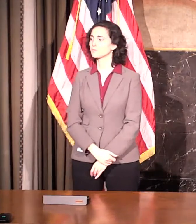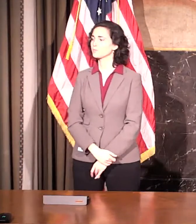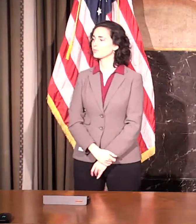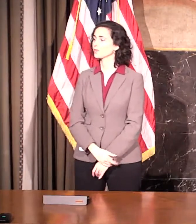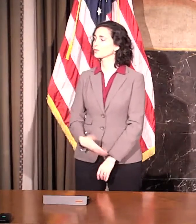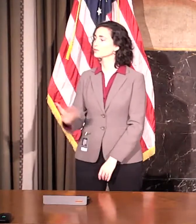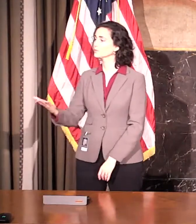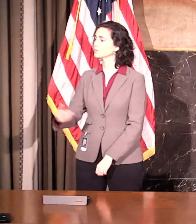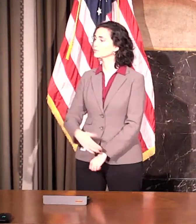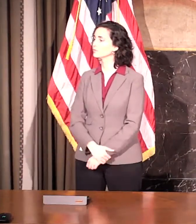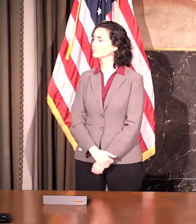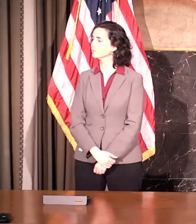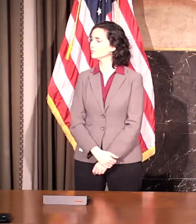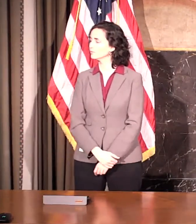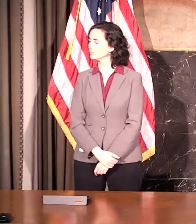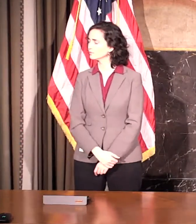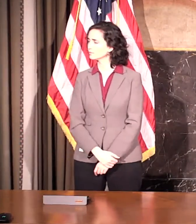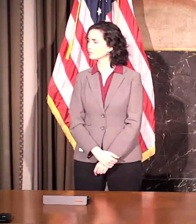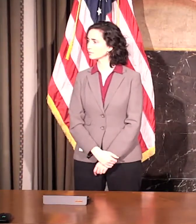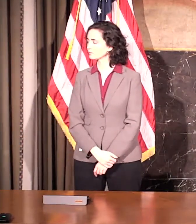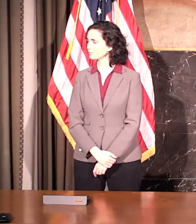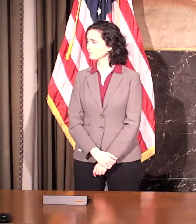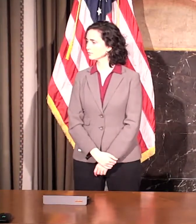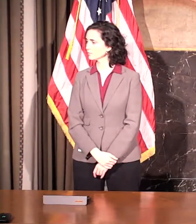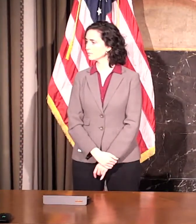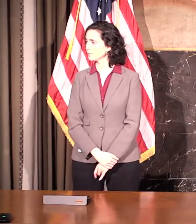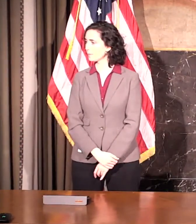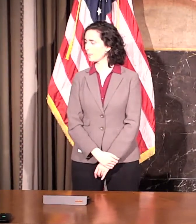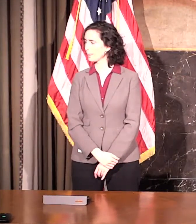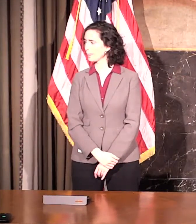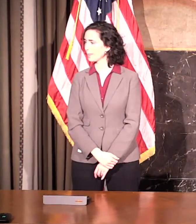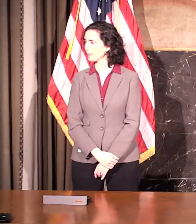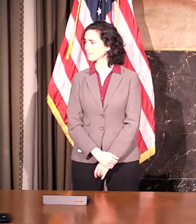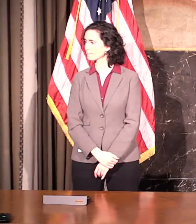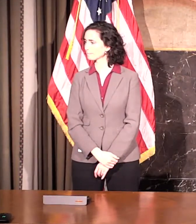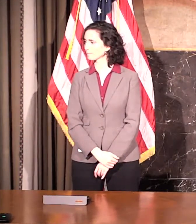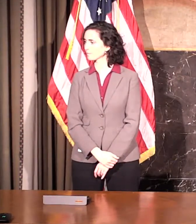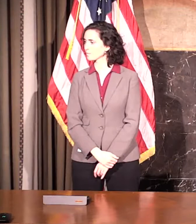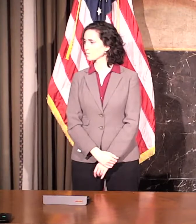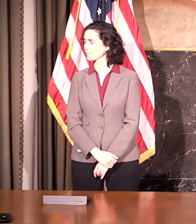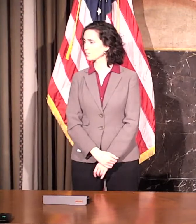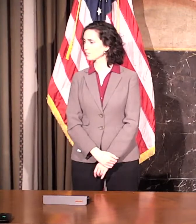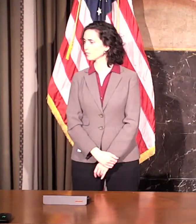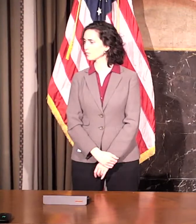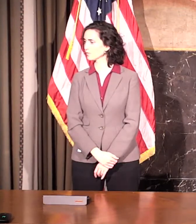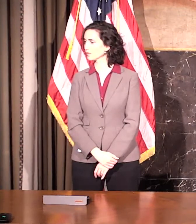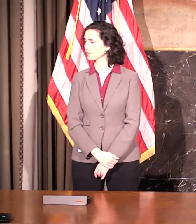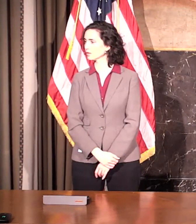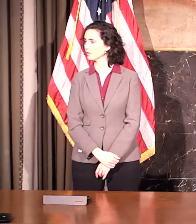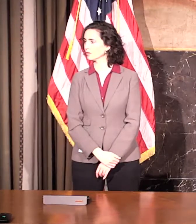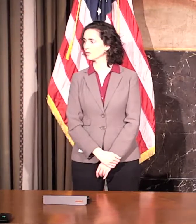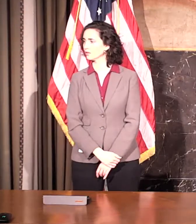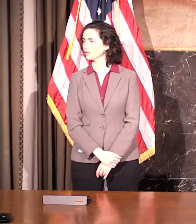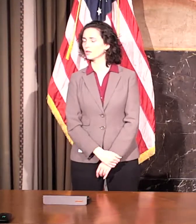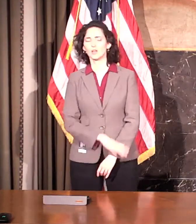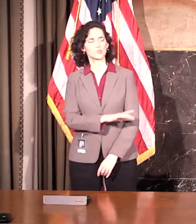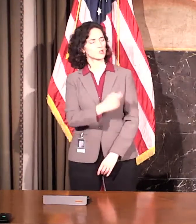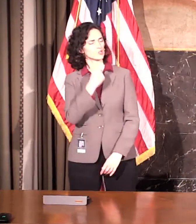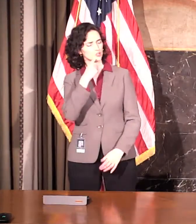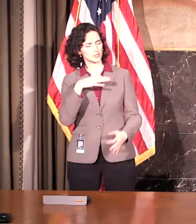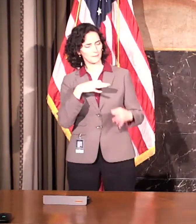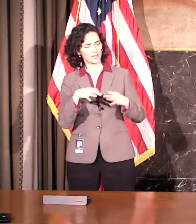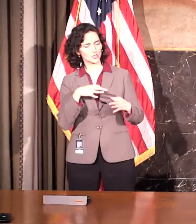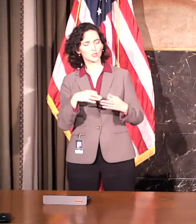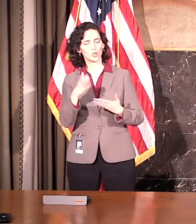Yep, sir. Is there any estimate for how many additional doses that we're receiving because of mislabeling, as we described a little bit